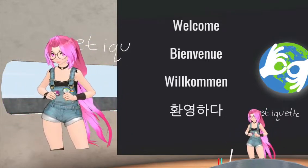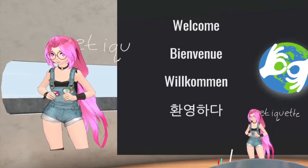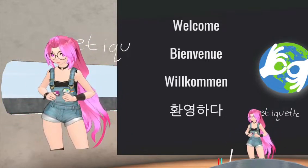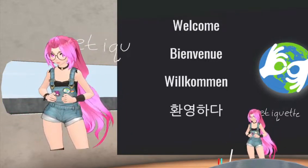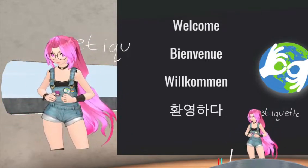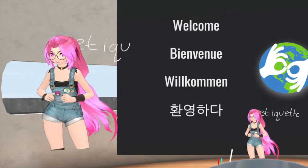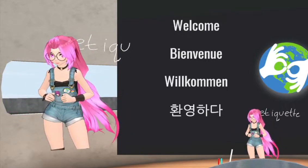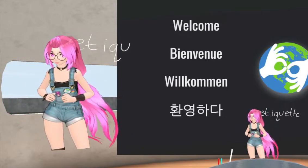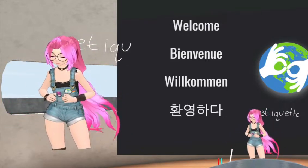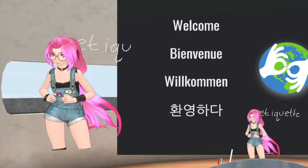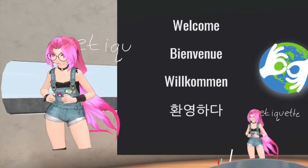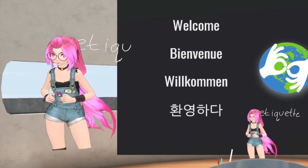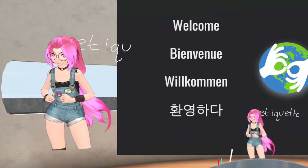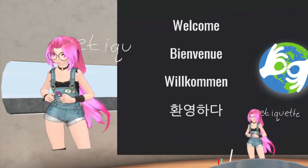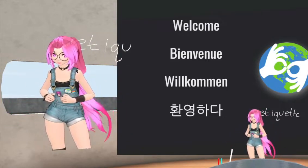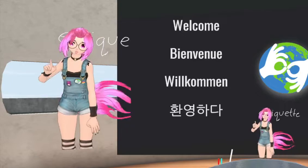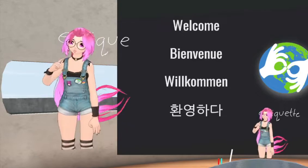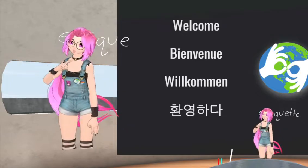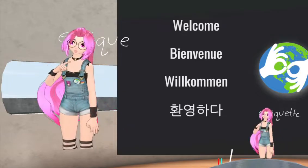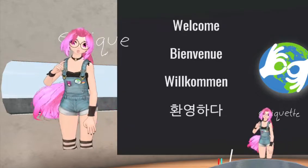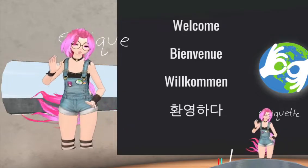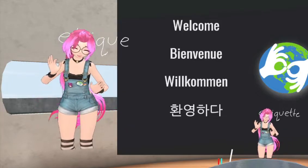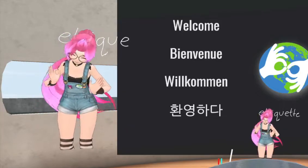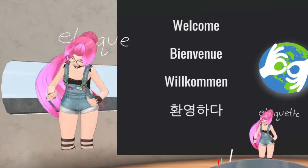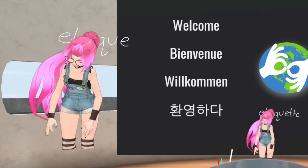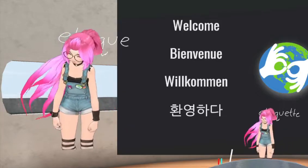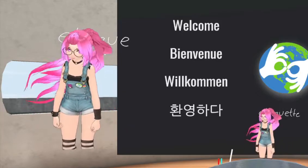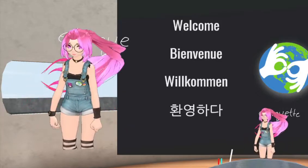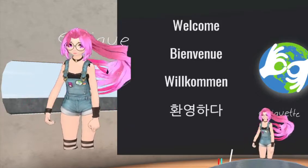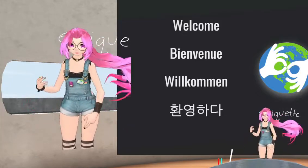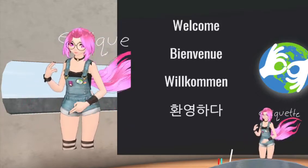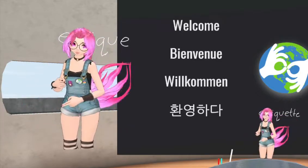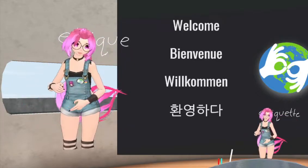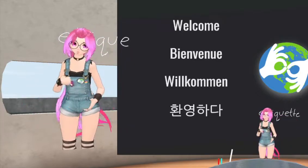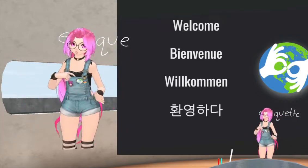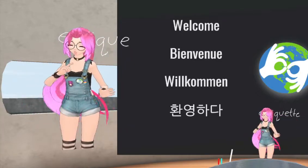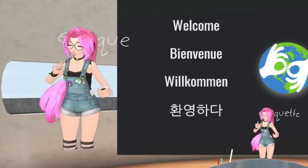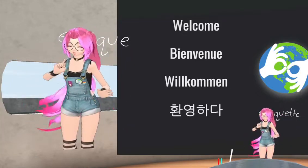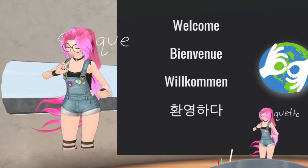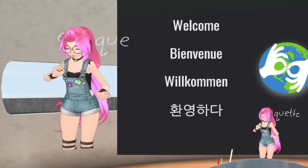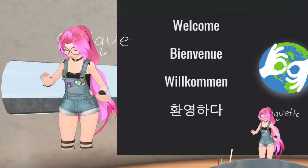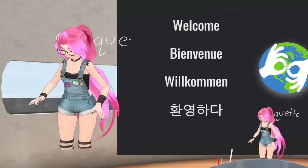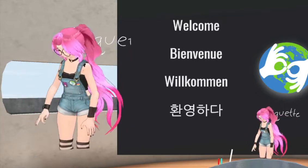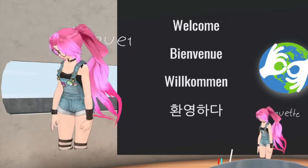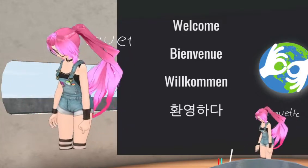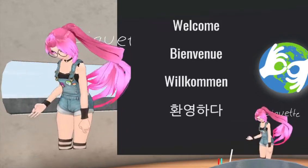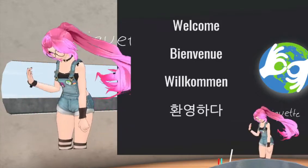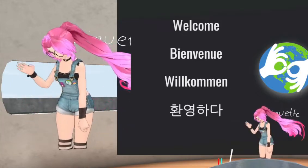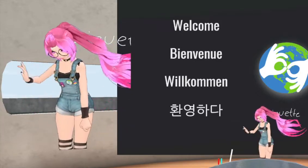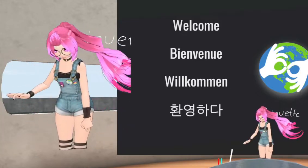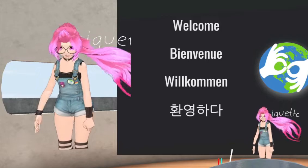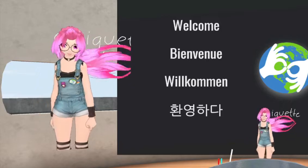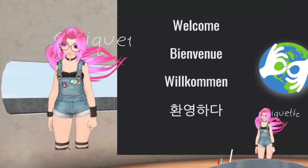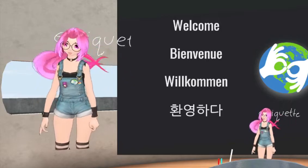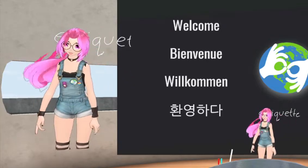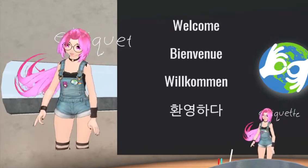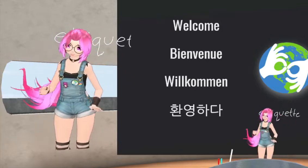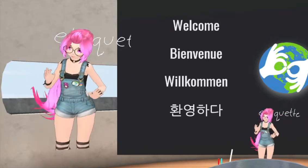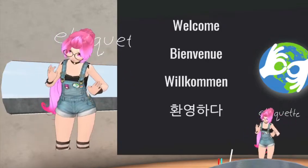and watch and take in this information. That's why ASL Club is a really cool place for you just to jump in and see some